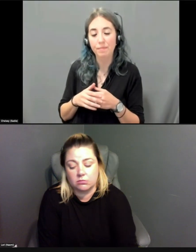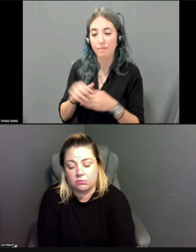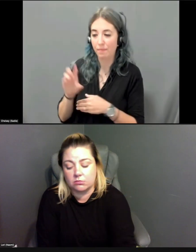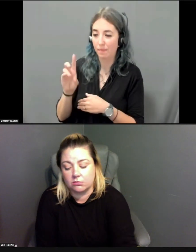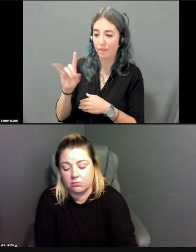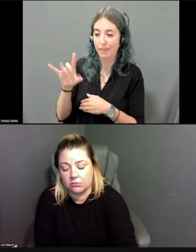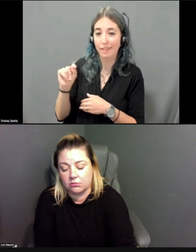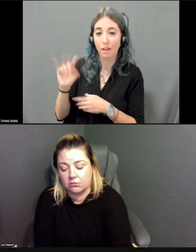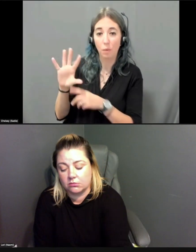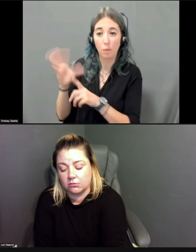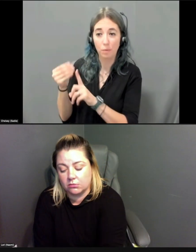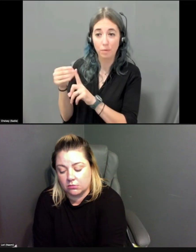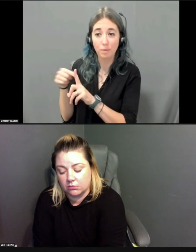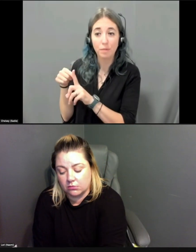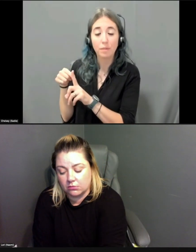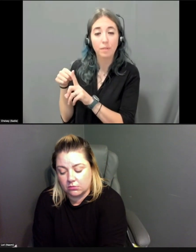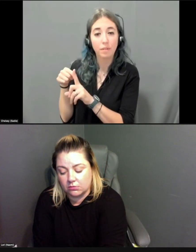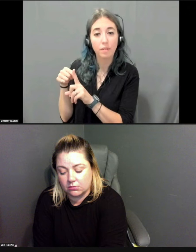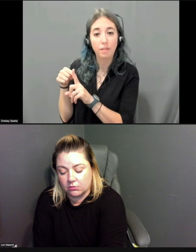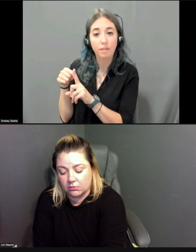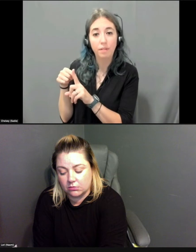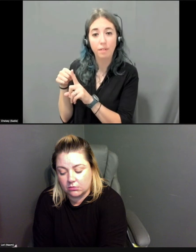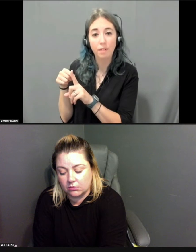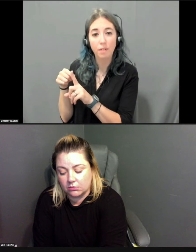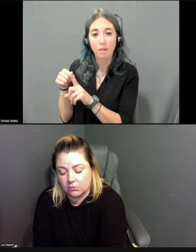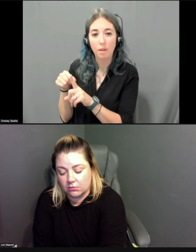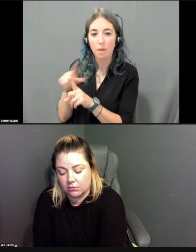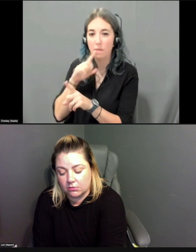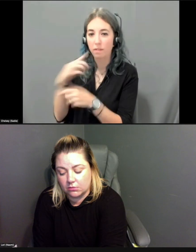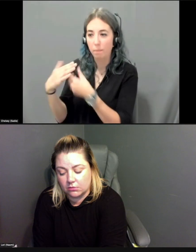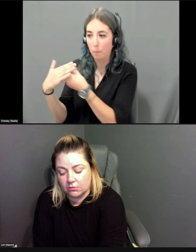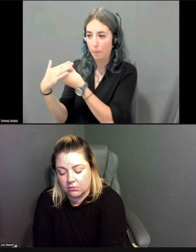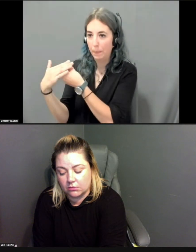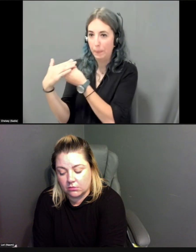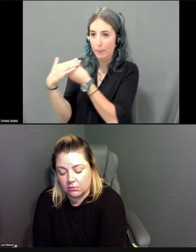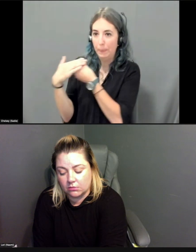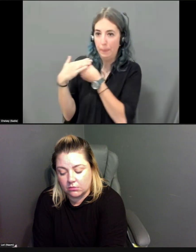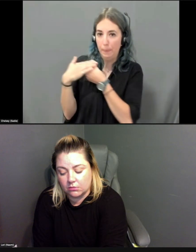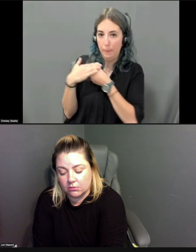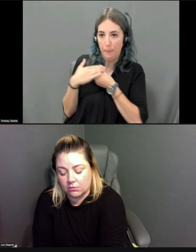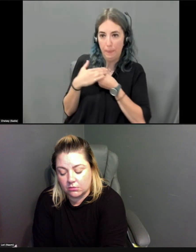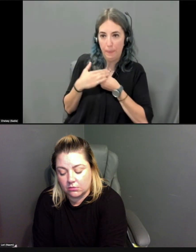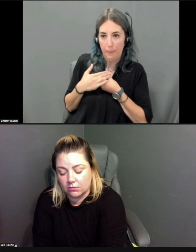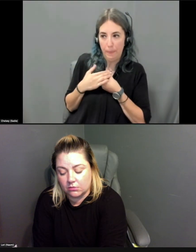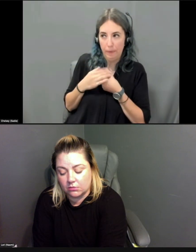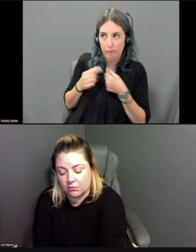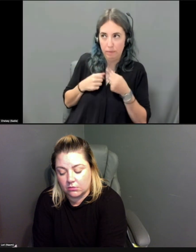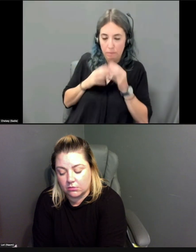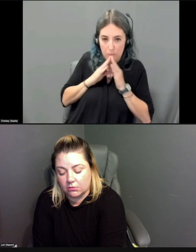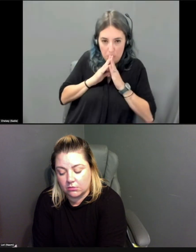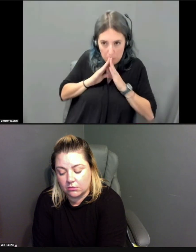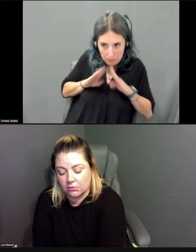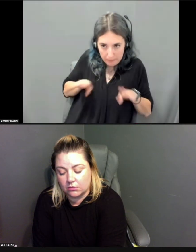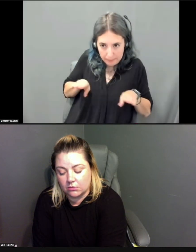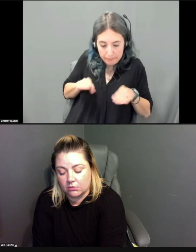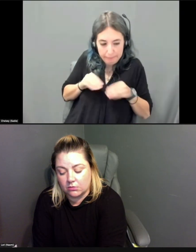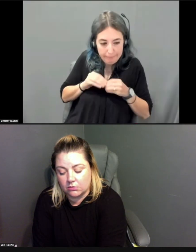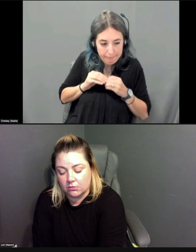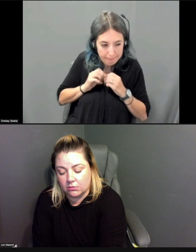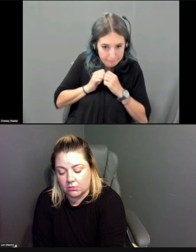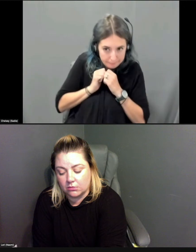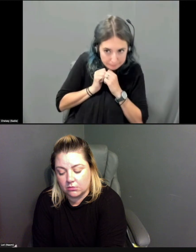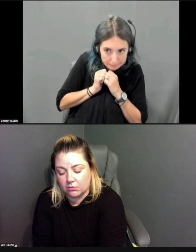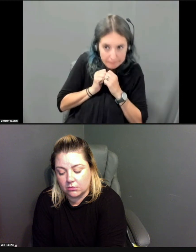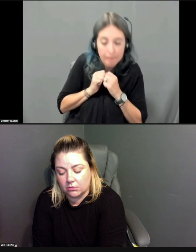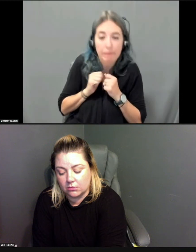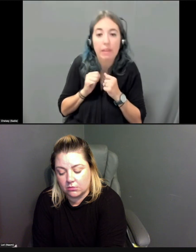to physically shrink ourselves, and that is kind of like a metaphor